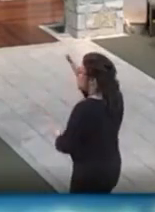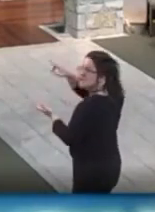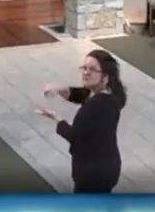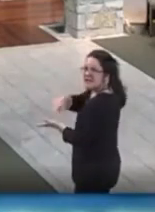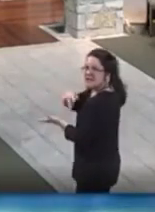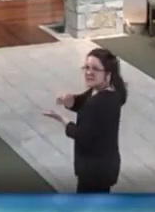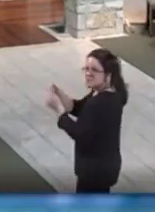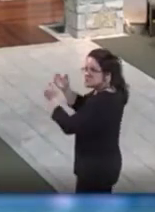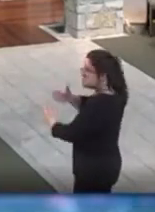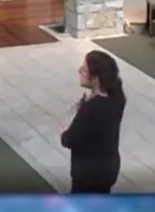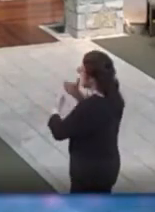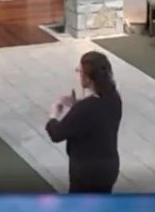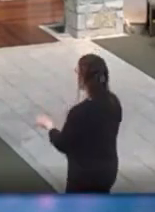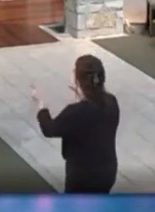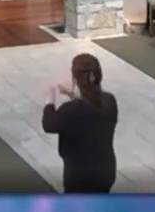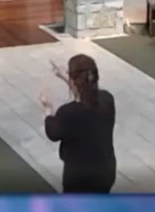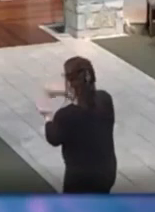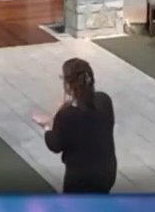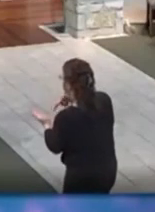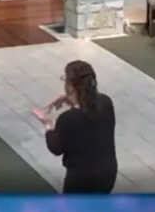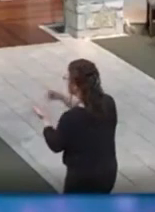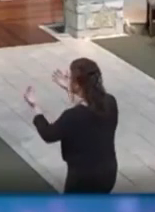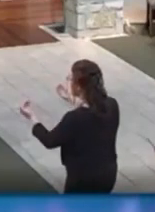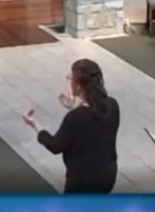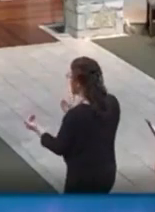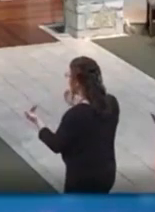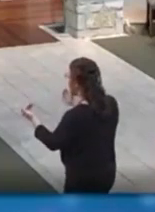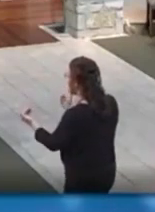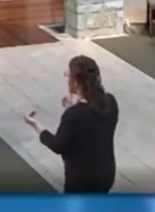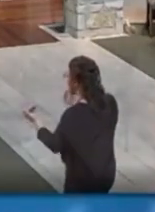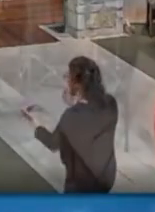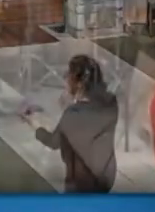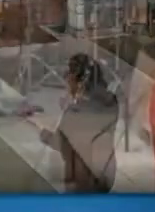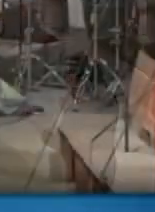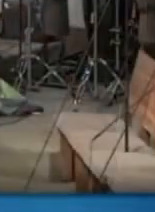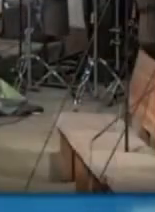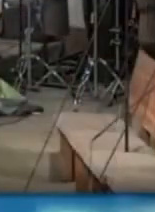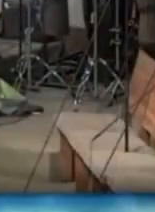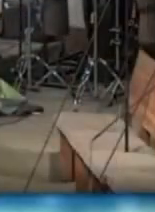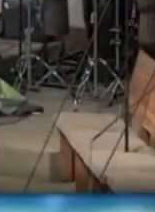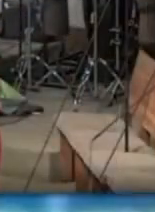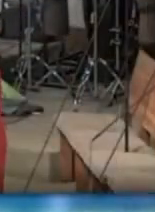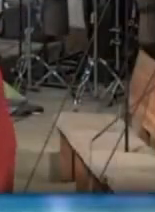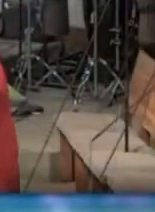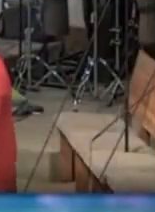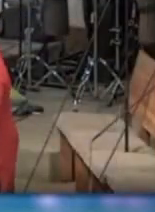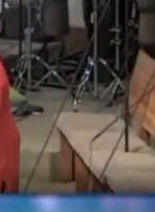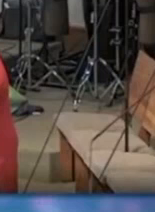every kind of modernist far left. Church has one of those sign language people in their church.